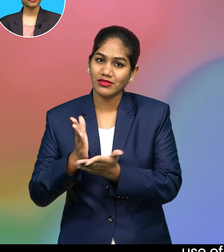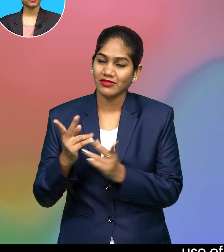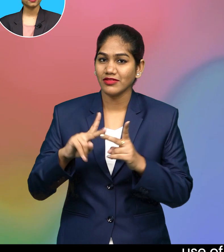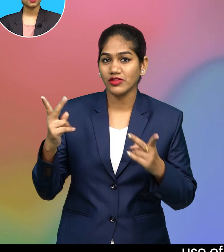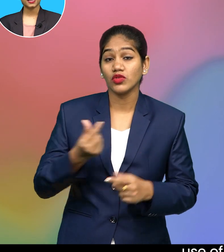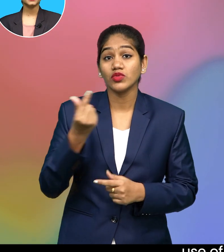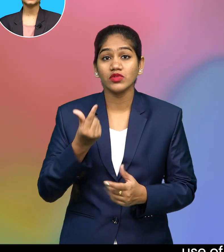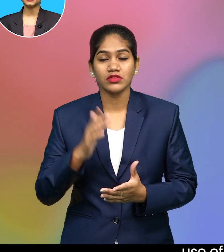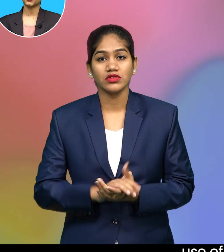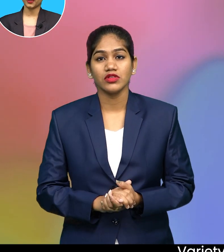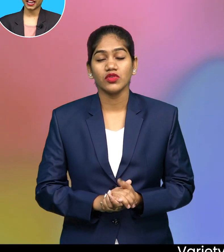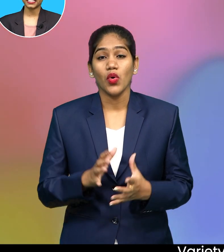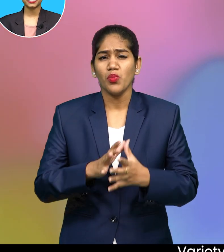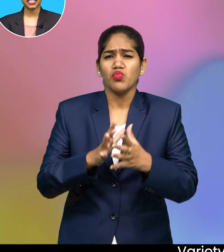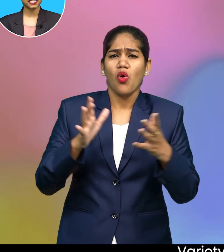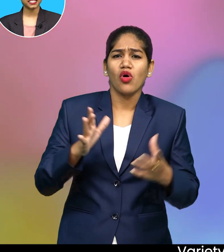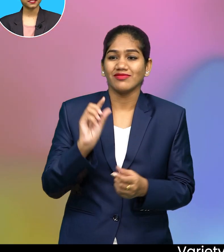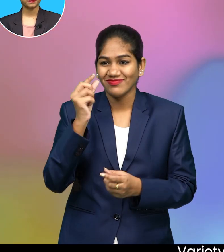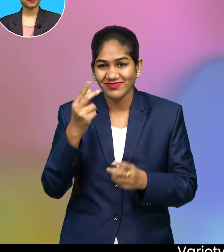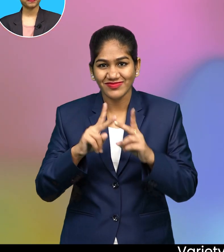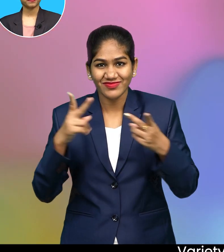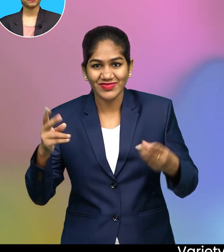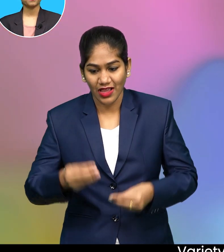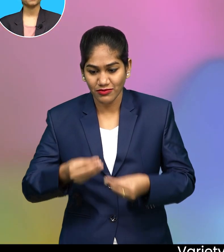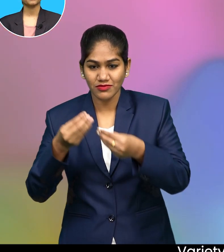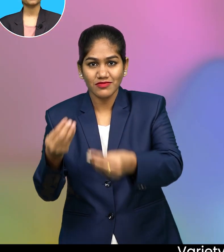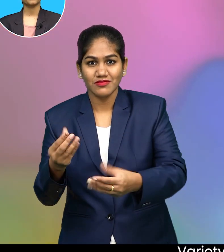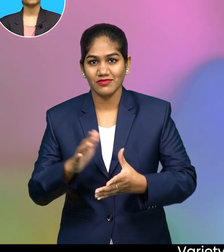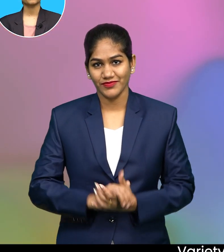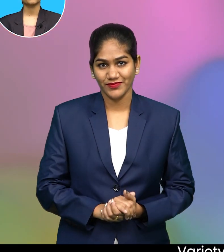use of high yielding variety seeds,